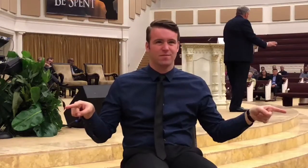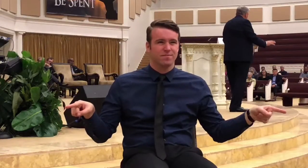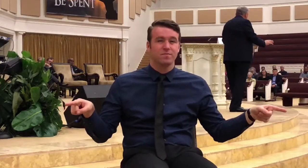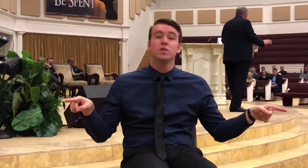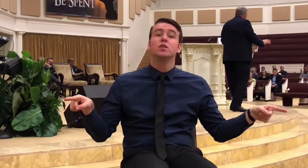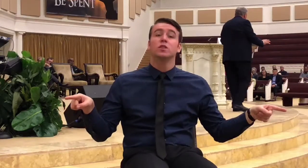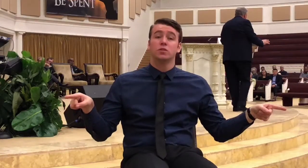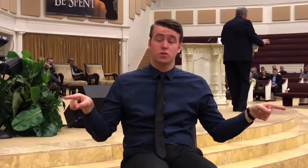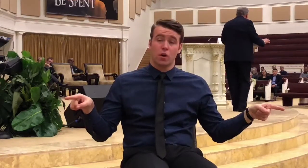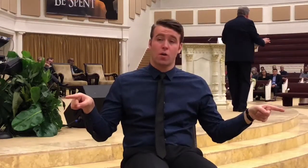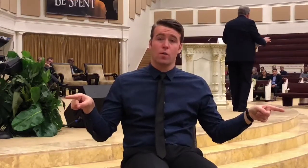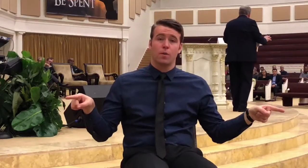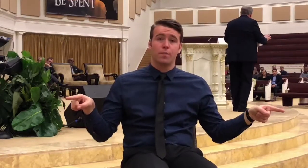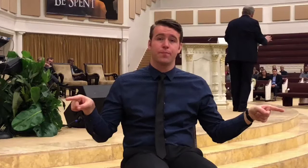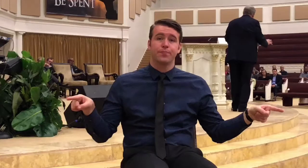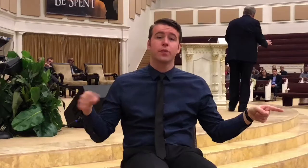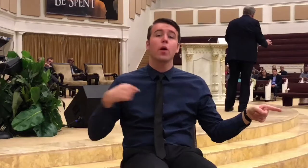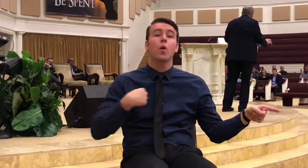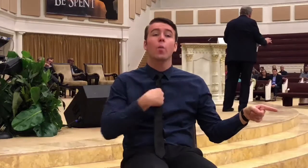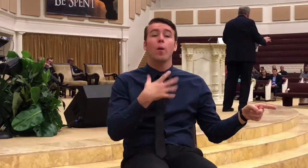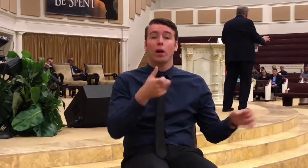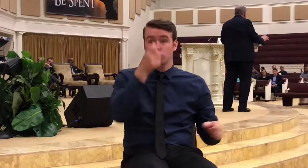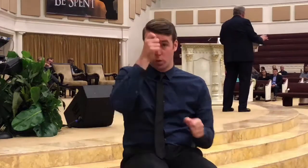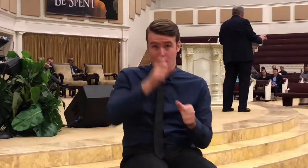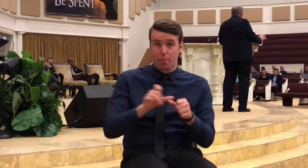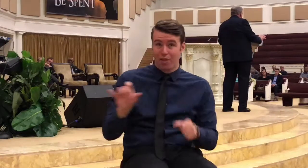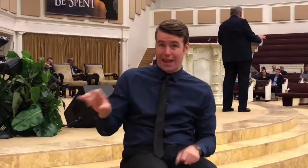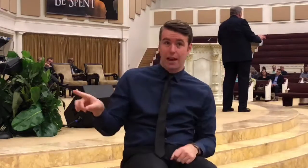And so we want to remember that.